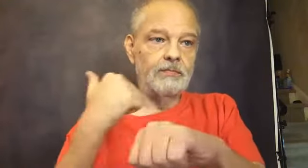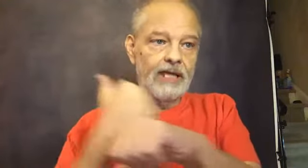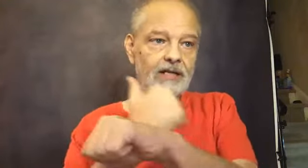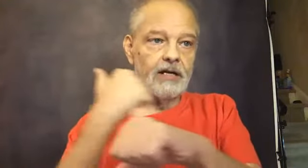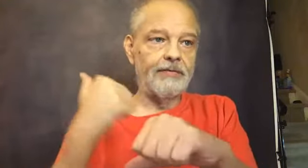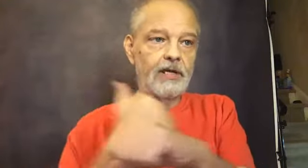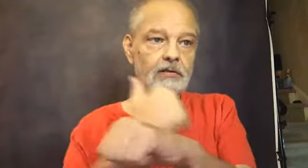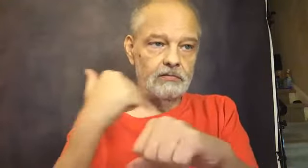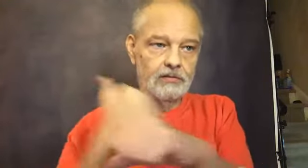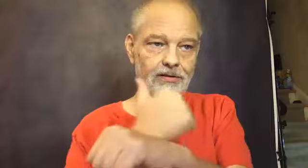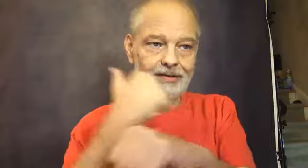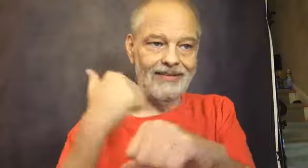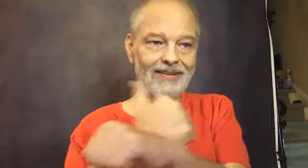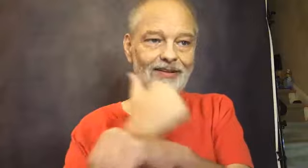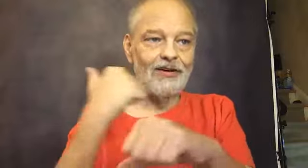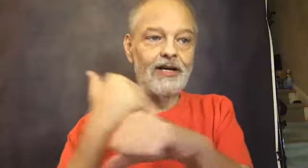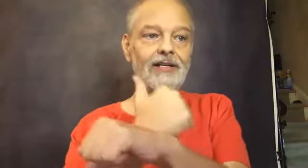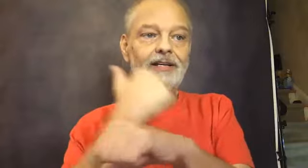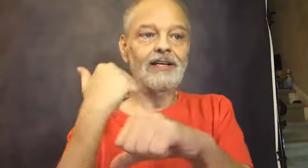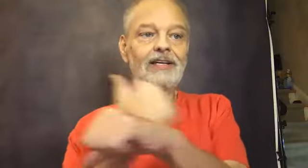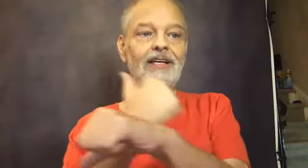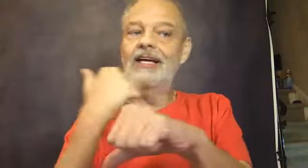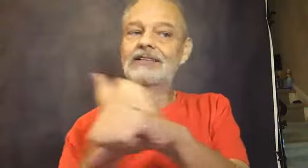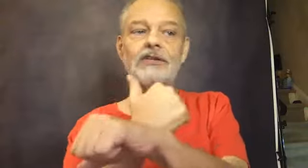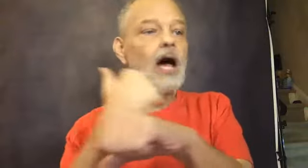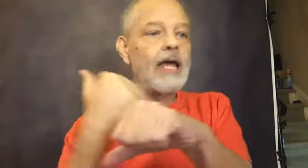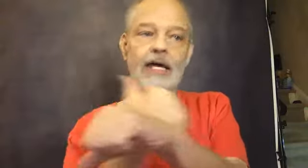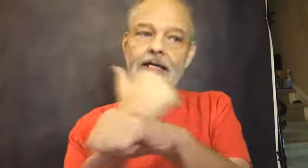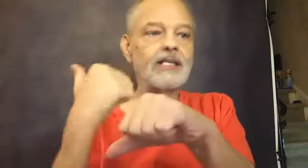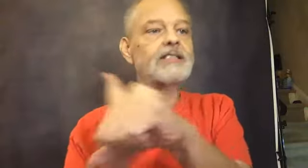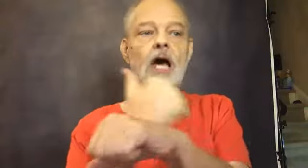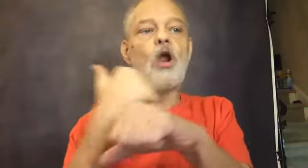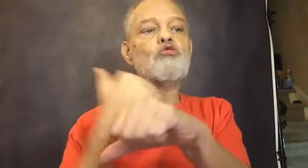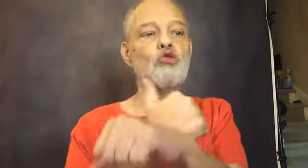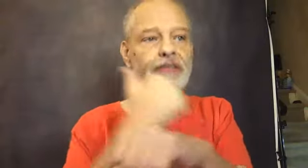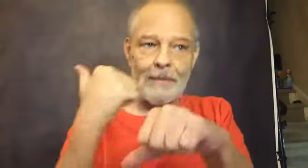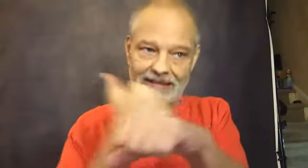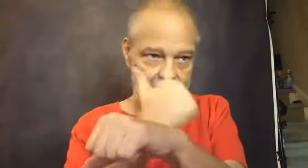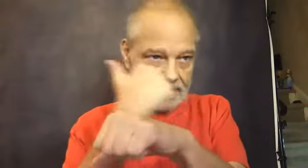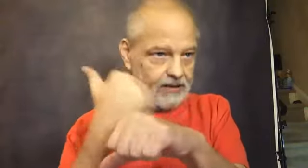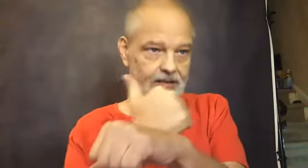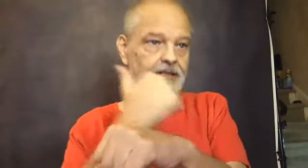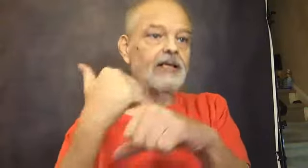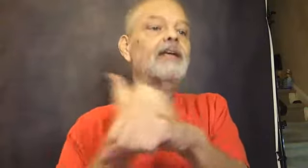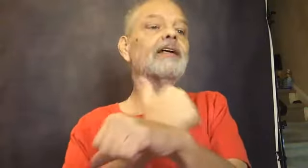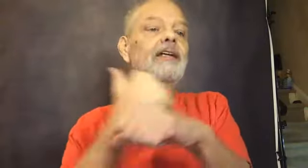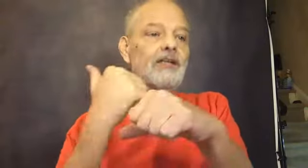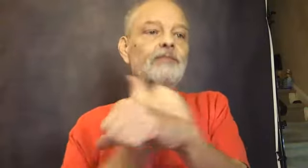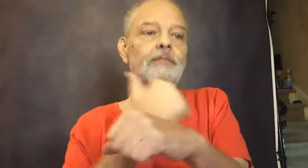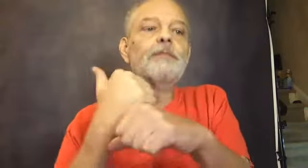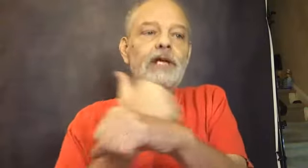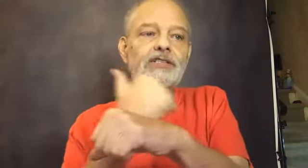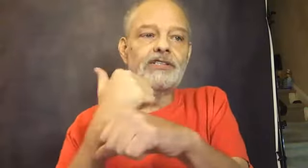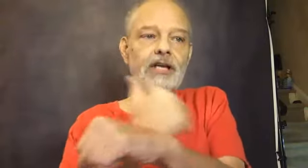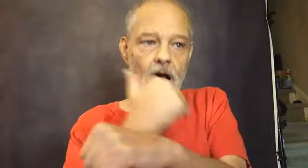that kind of thing. All right. It's not A's, it's not arithmetic. It's just the